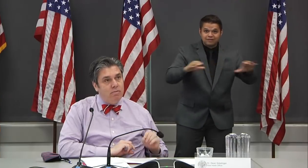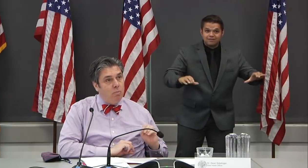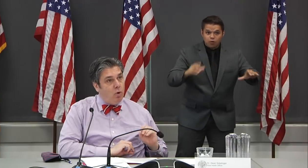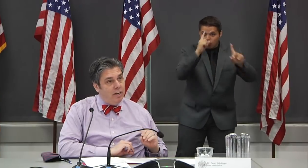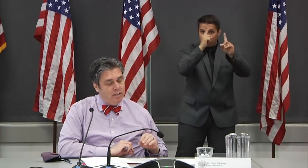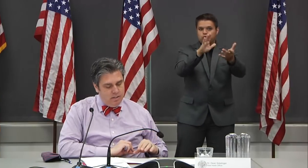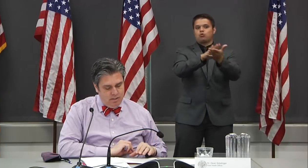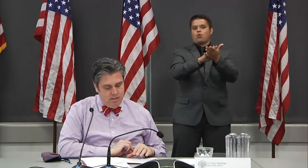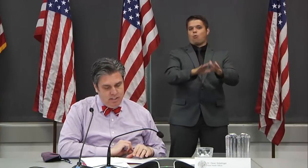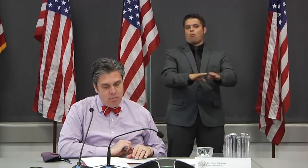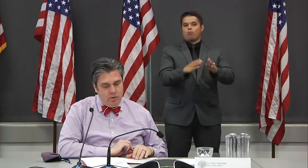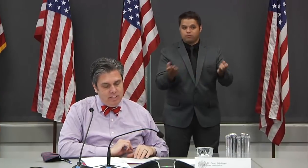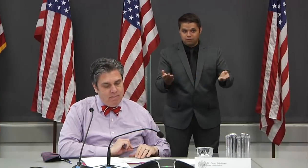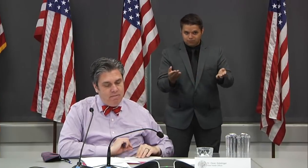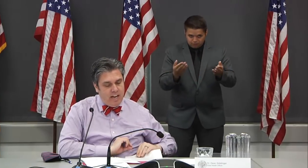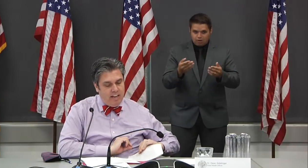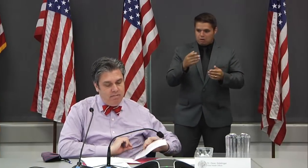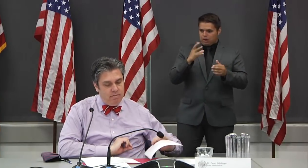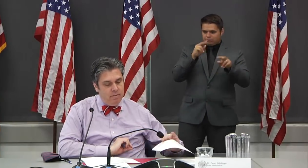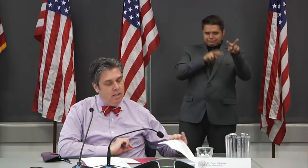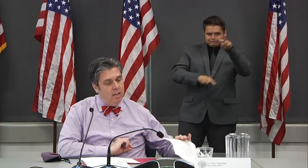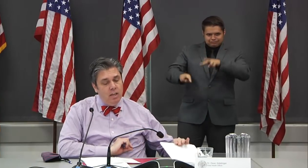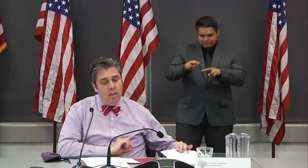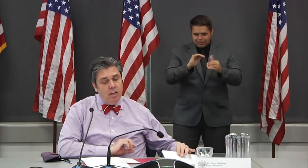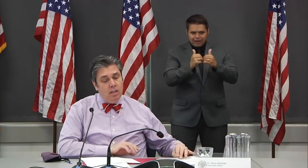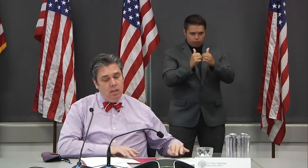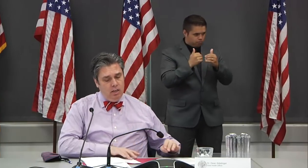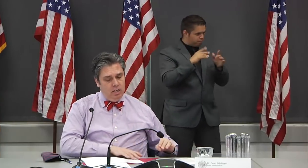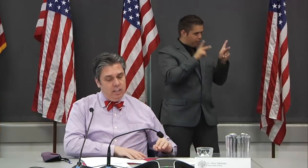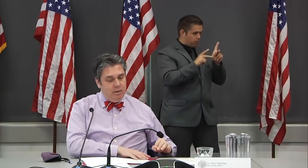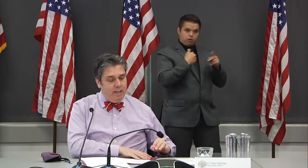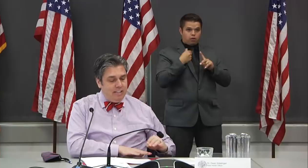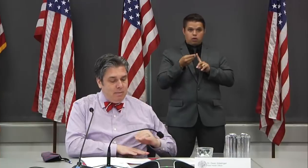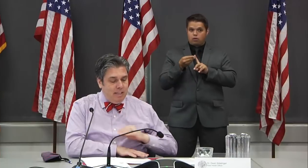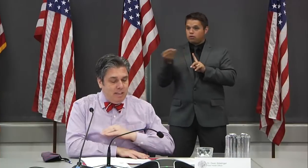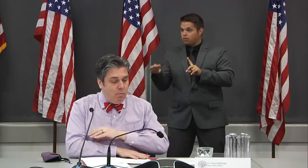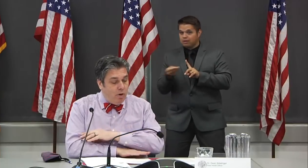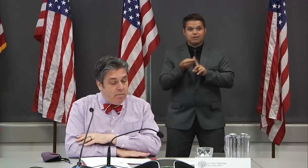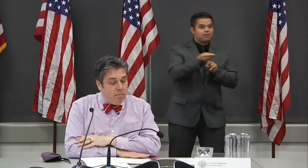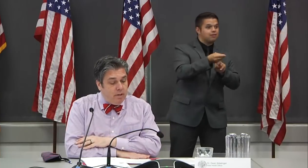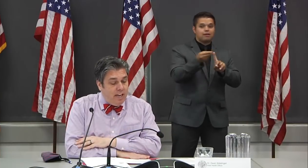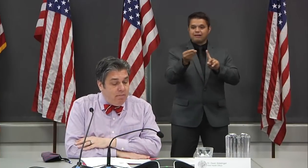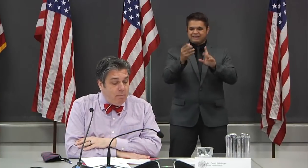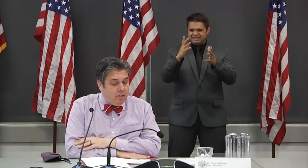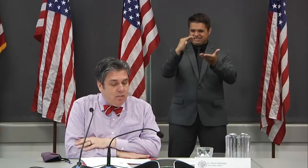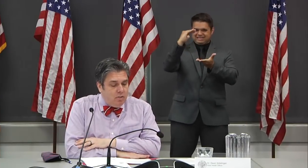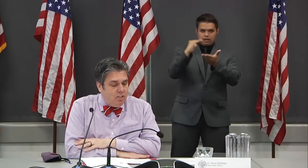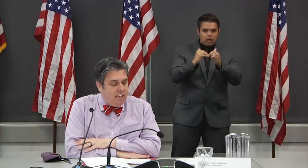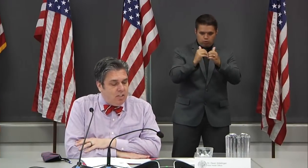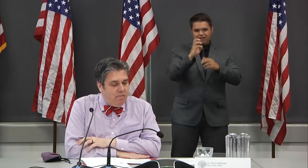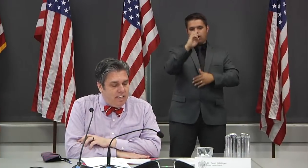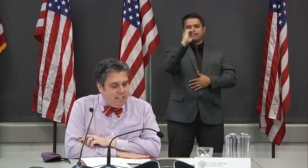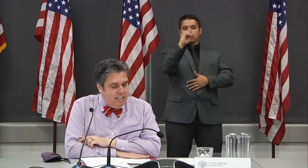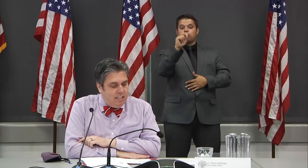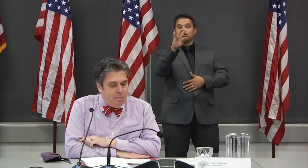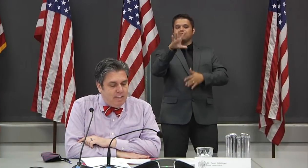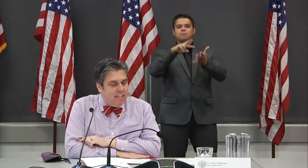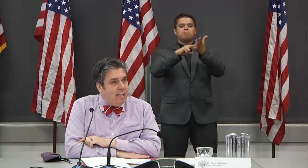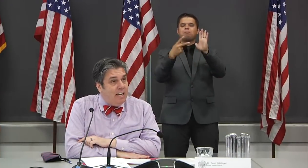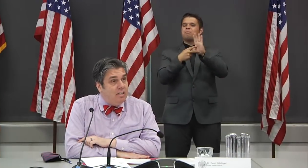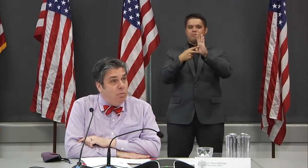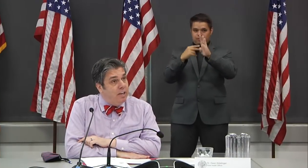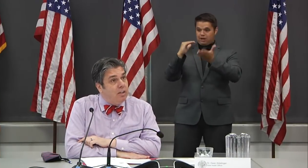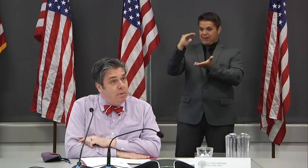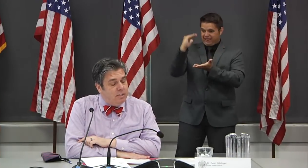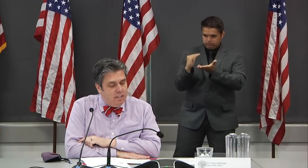down from 1 to 0.75. Currently, we estimate that every person who contracts COVID-19 is passing